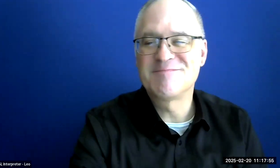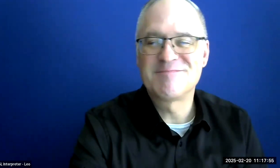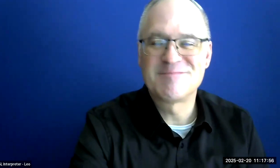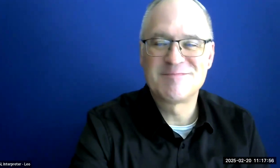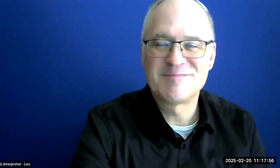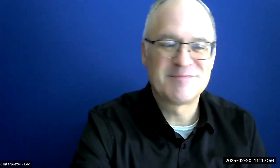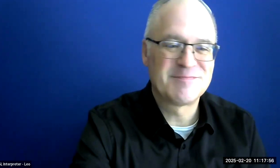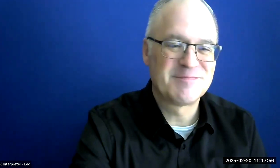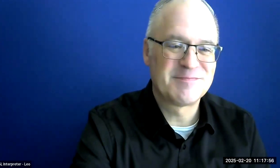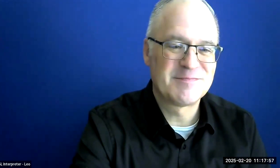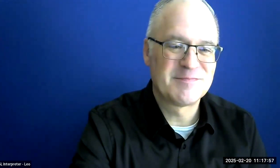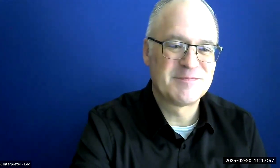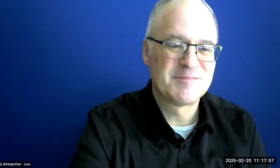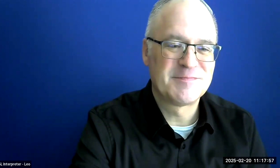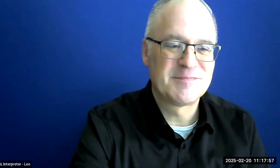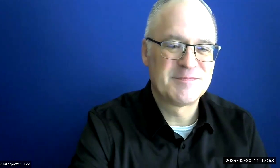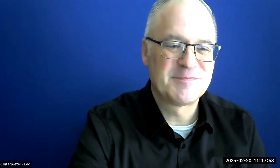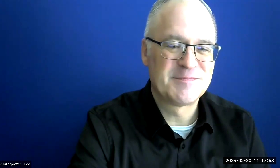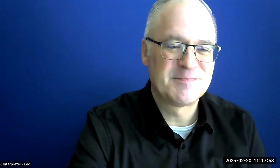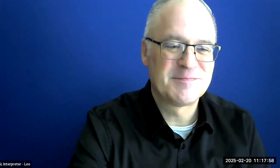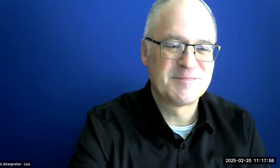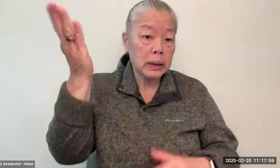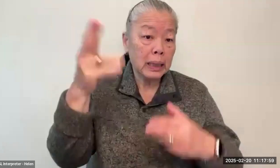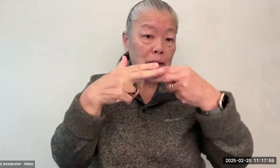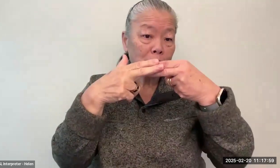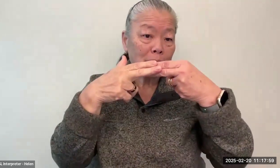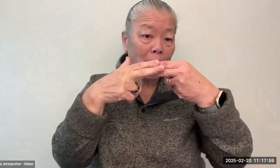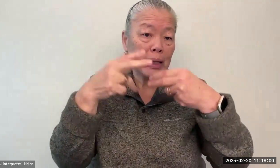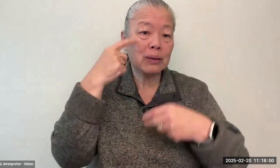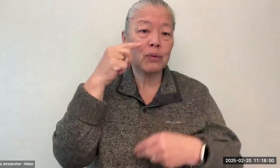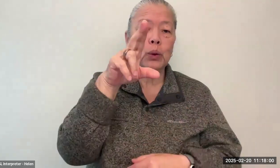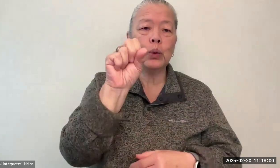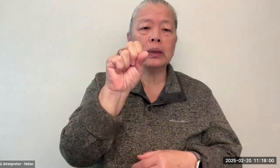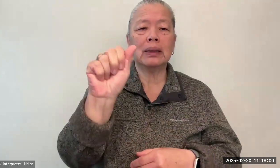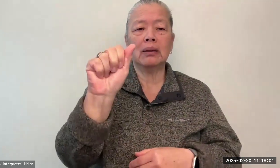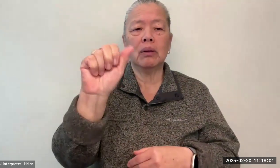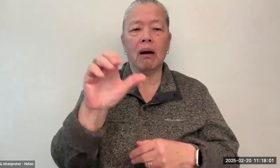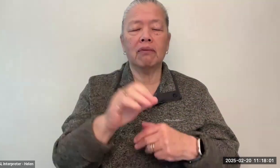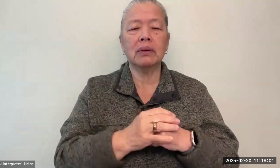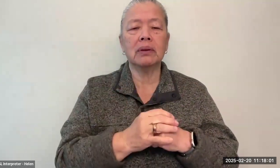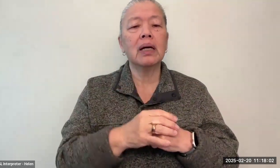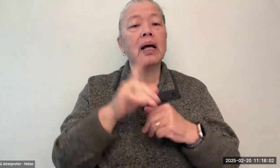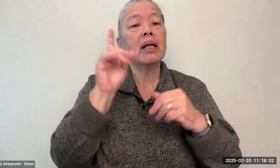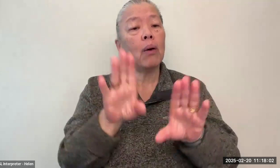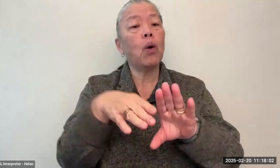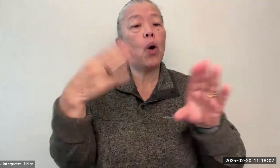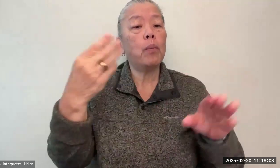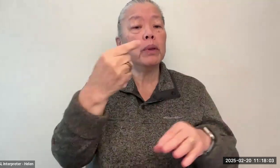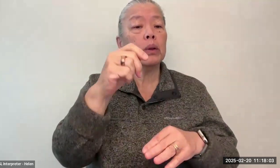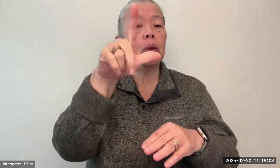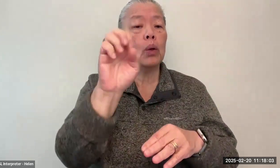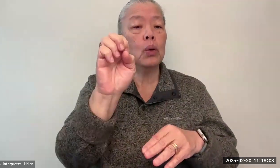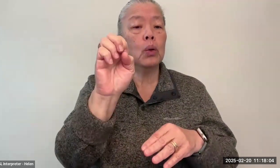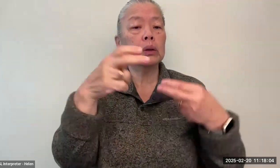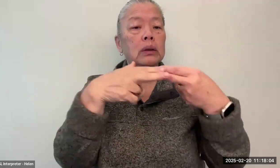resourceumc.org/regionalization and click on Regionalization Presentation Slides for U.S. Annual Conferences, which will open a Google slideshow